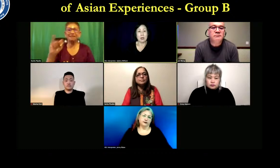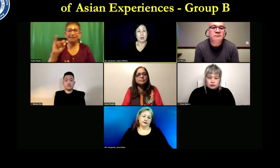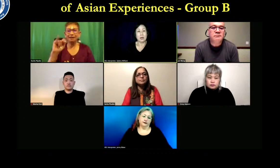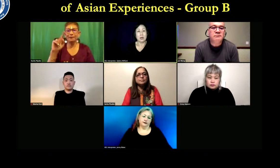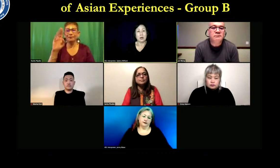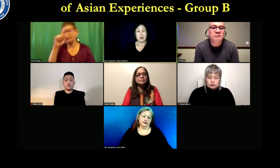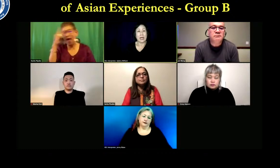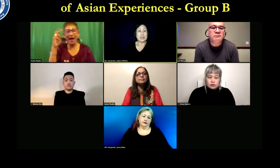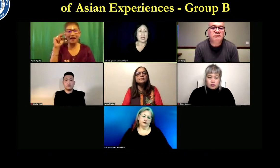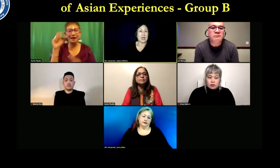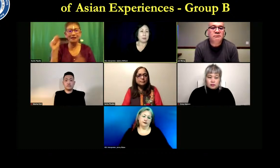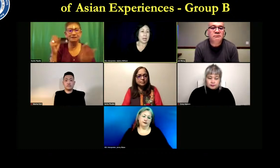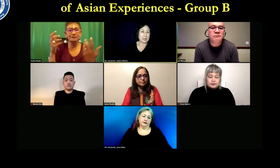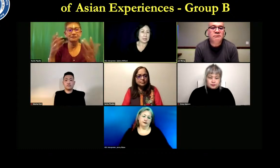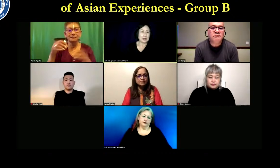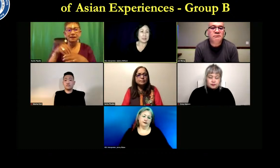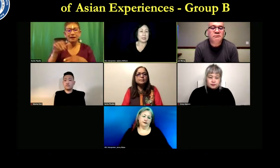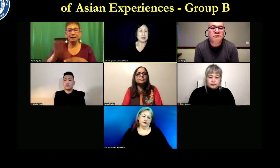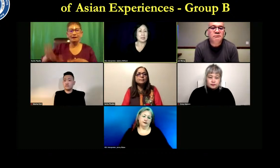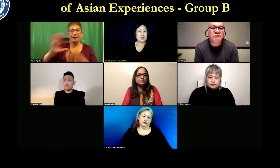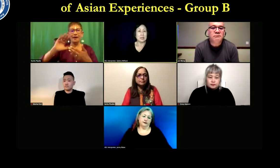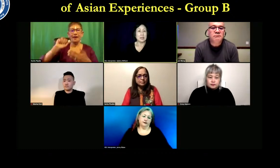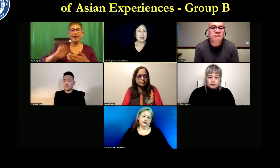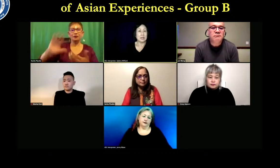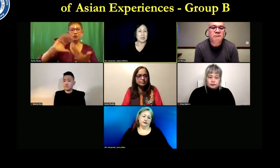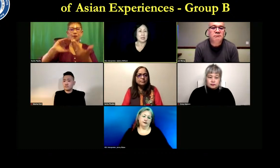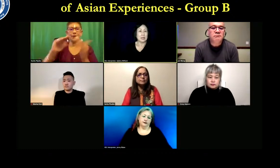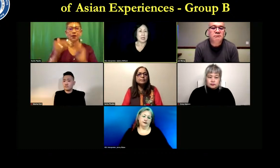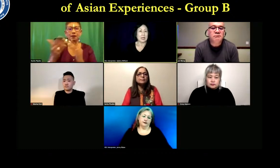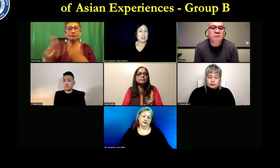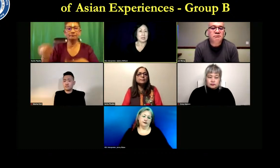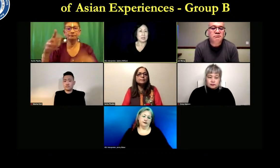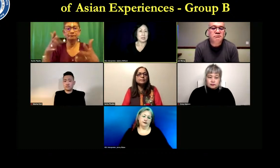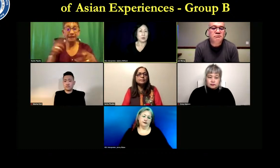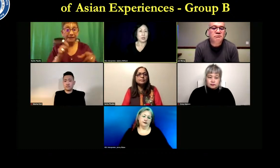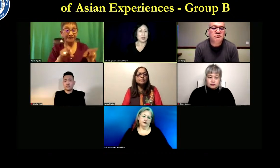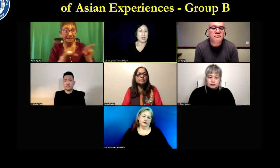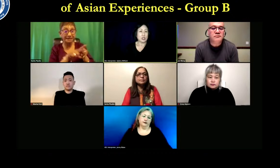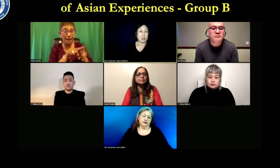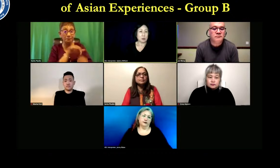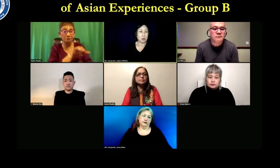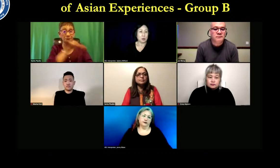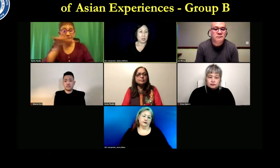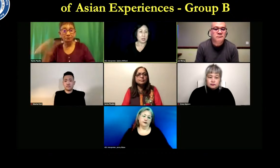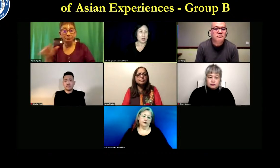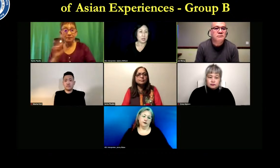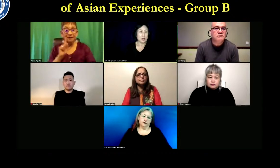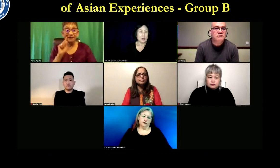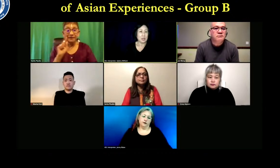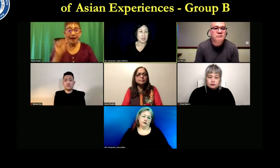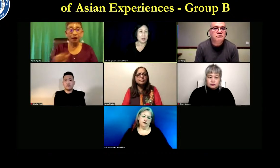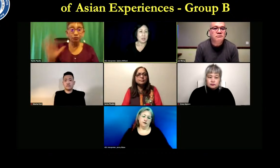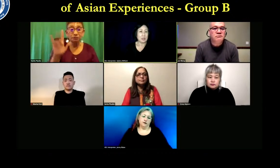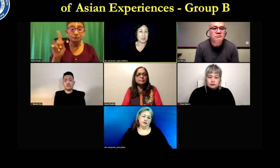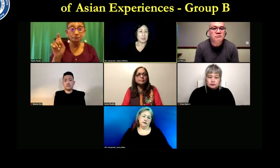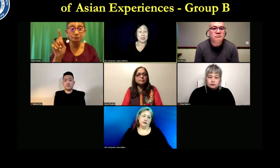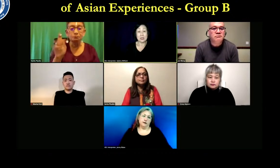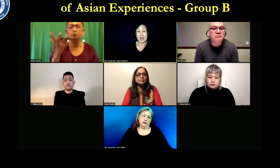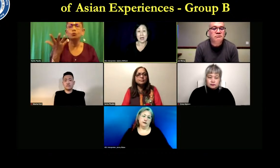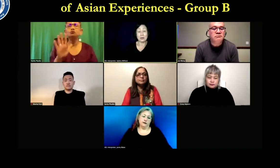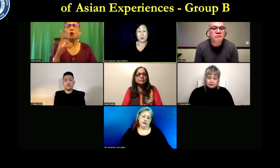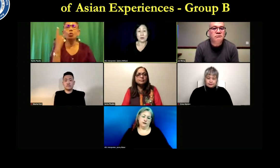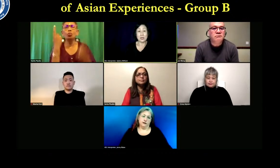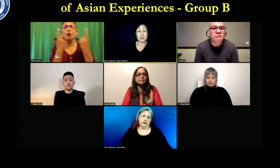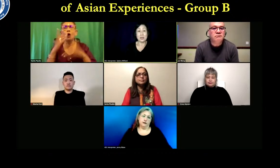Afro-Americophobia, or anti-Blackness. That is within the Asian community.